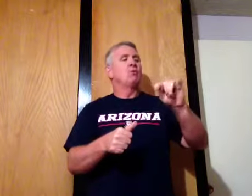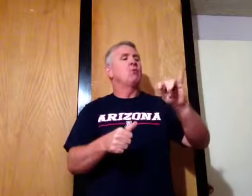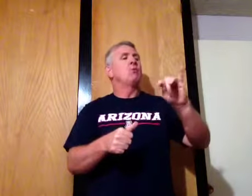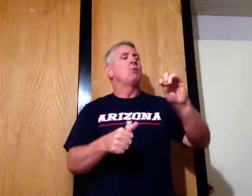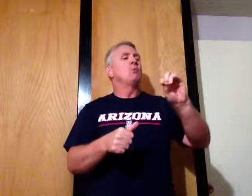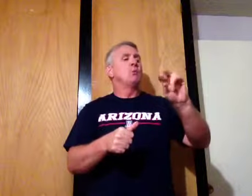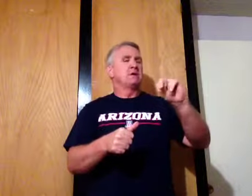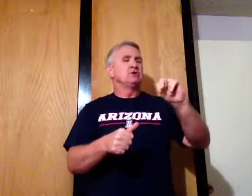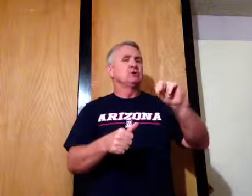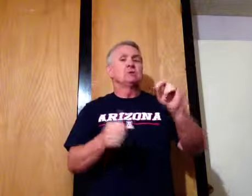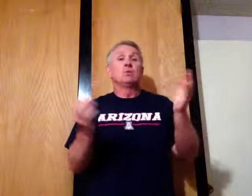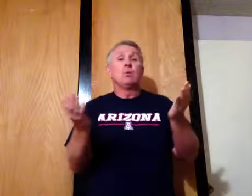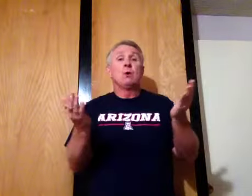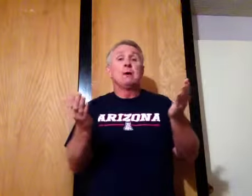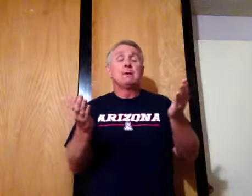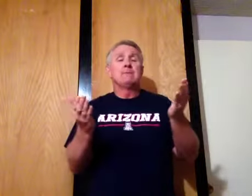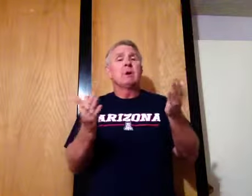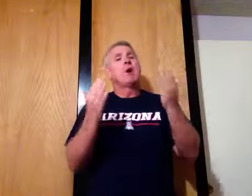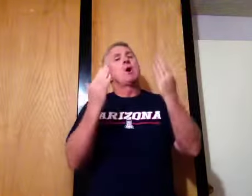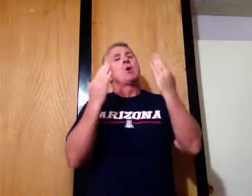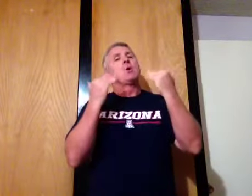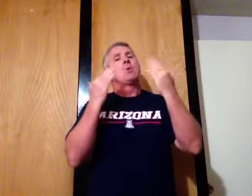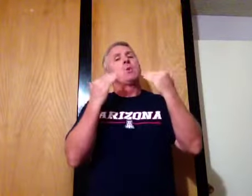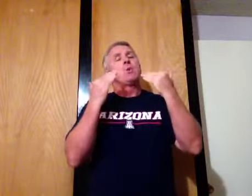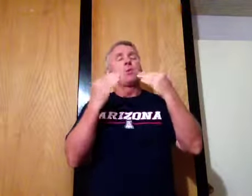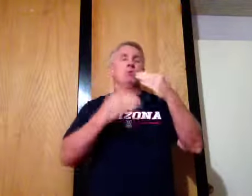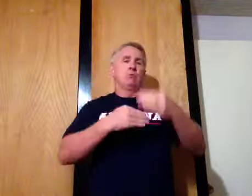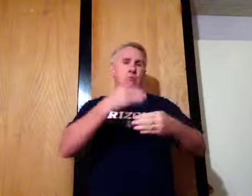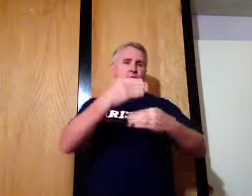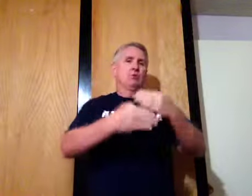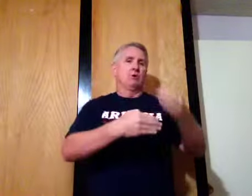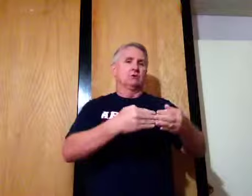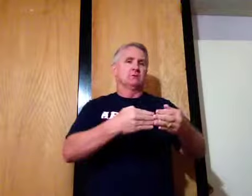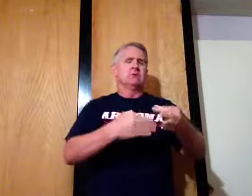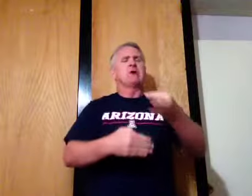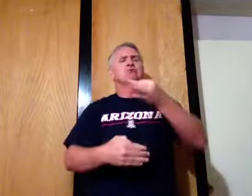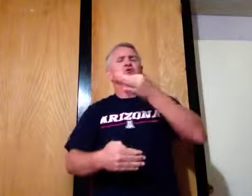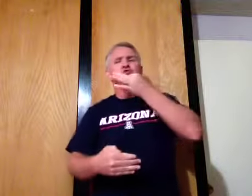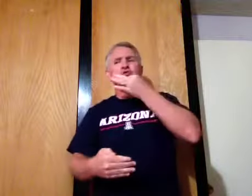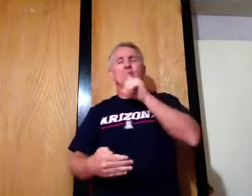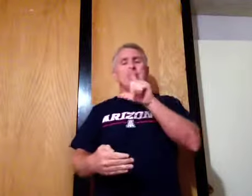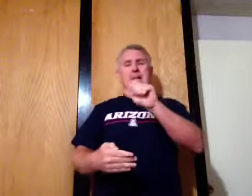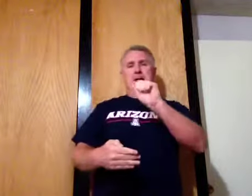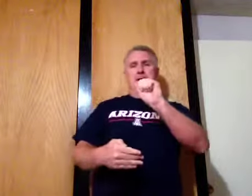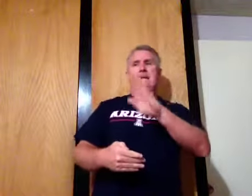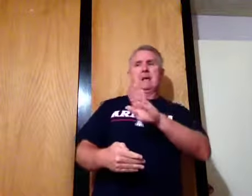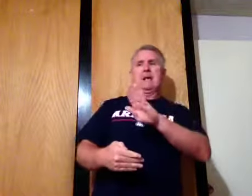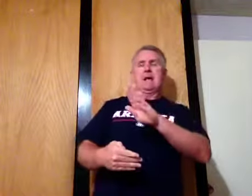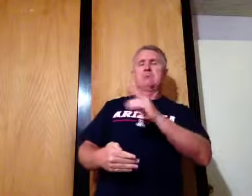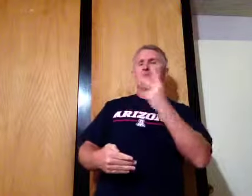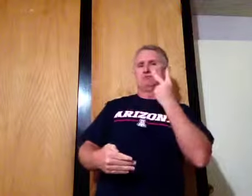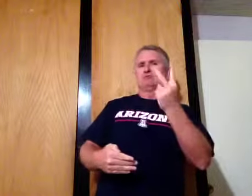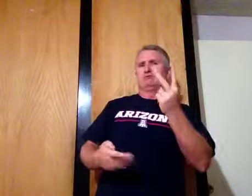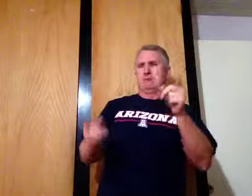here that's going to look at that in a little bit more detail and give you a better chance to understand that it's a cooling